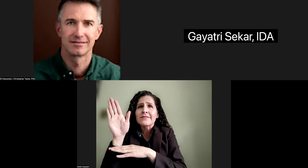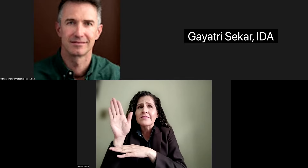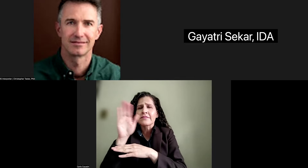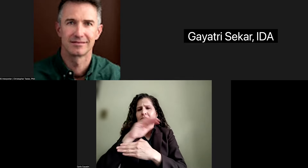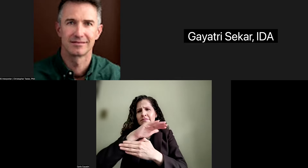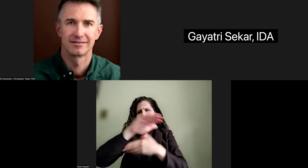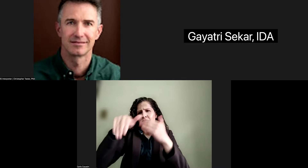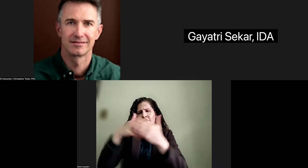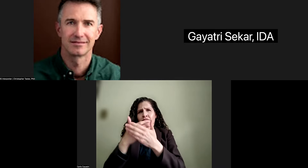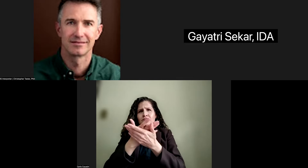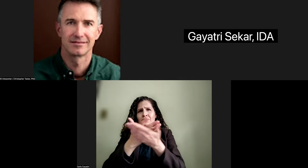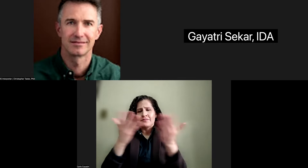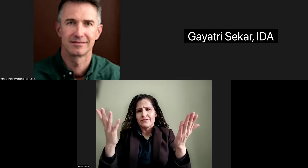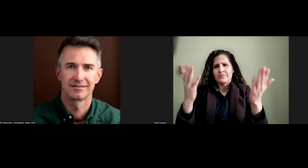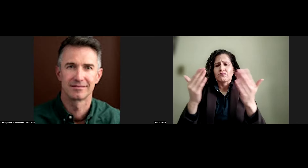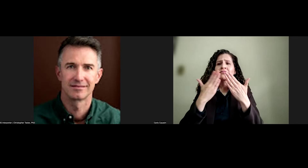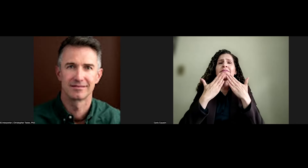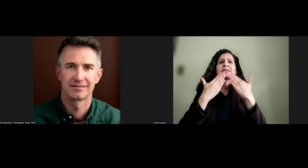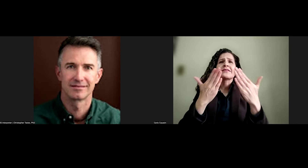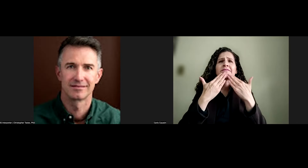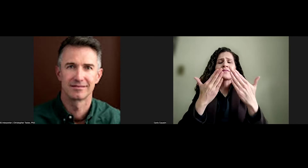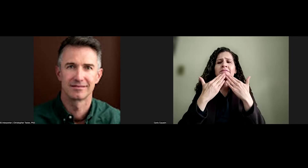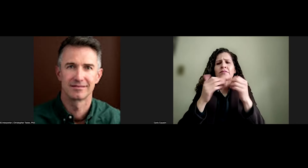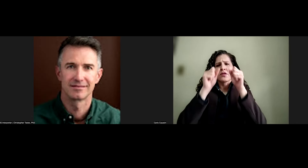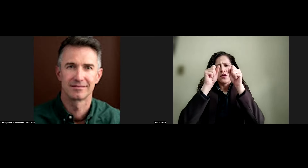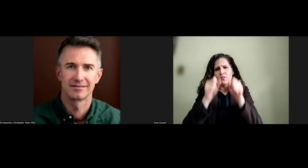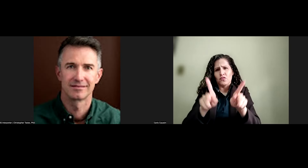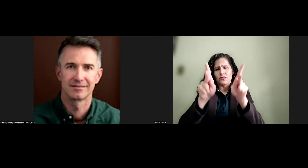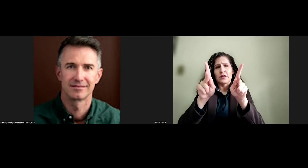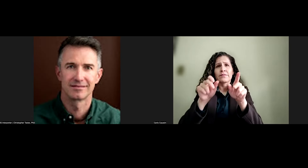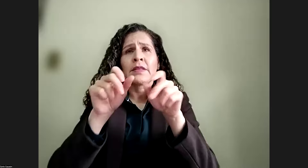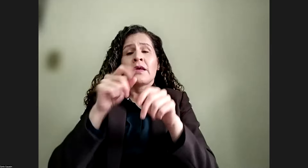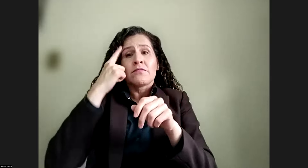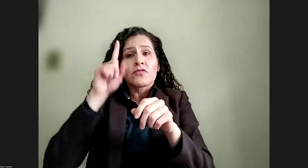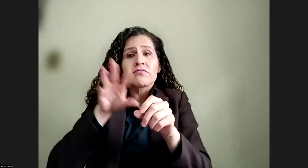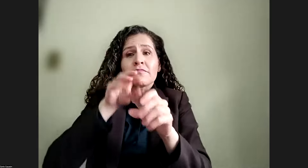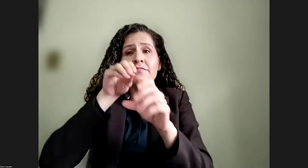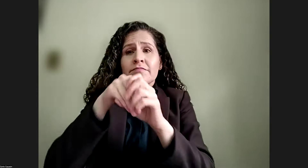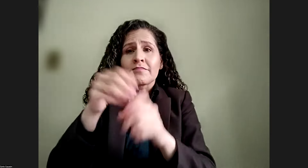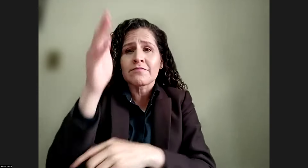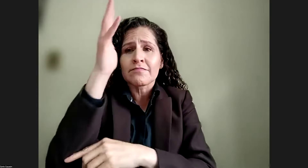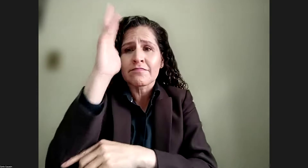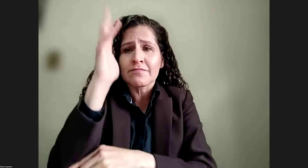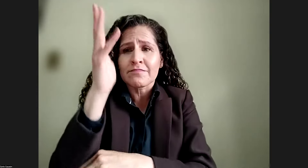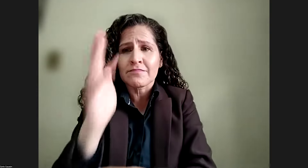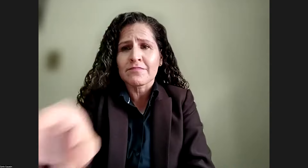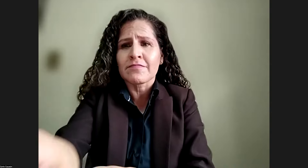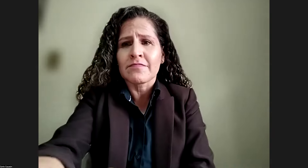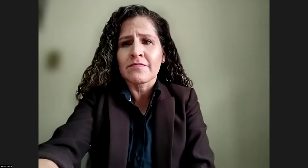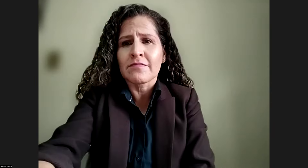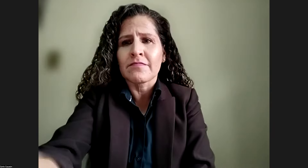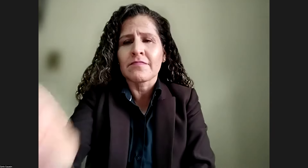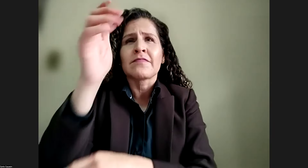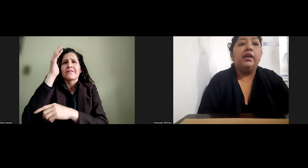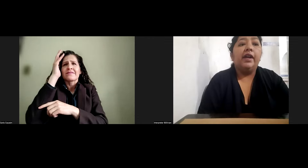Muy buenos días a todos. Bueno, buenas tardes en algunos otros países. Estoy muy agradecida por la oportunidad que me brindan